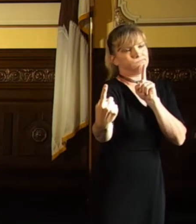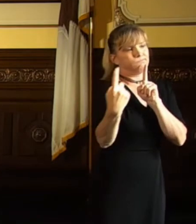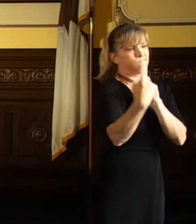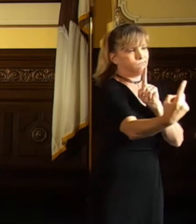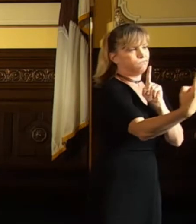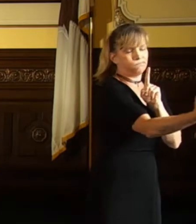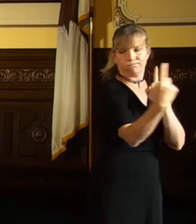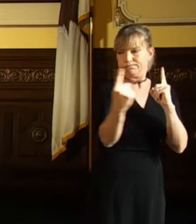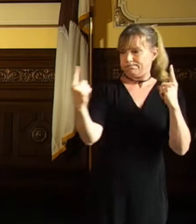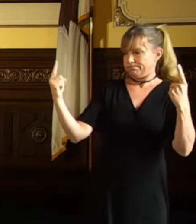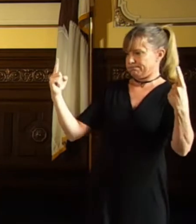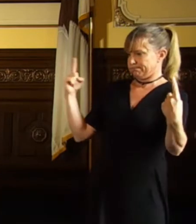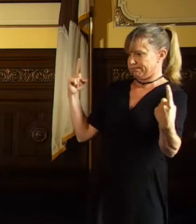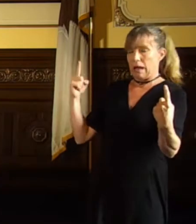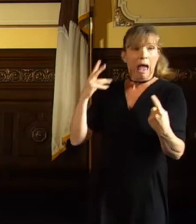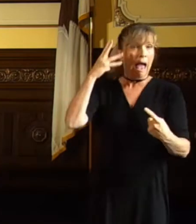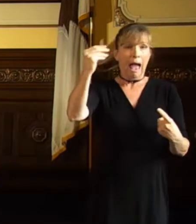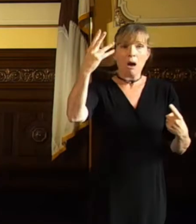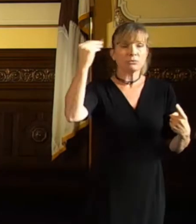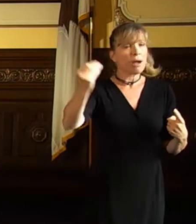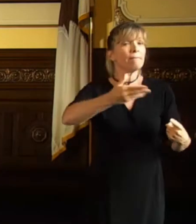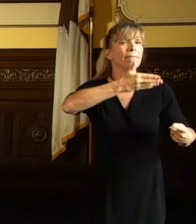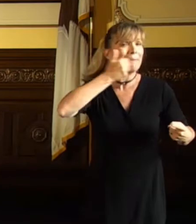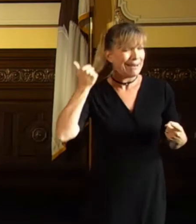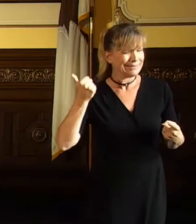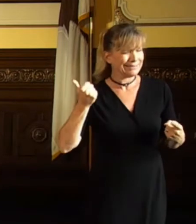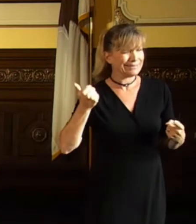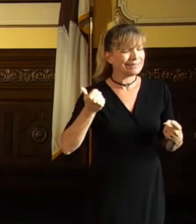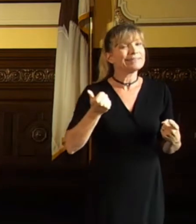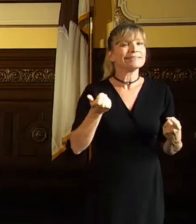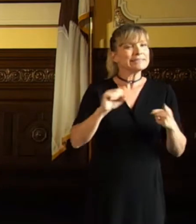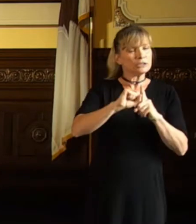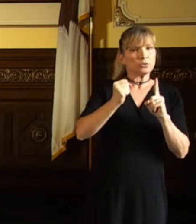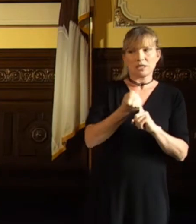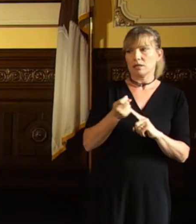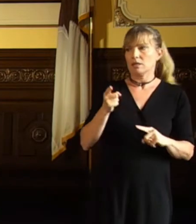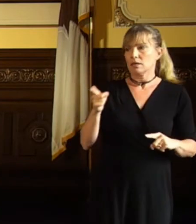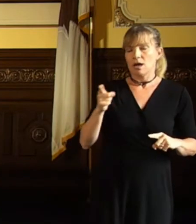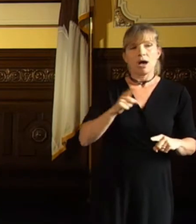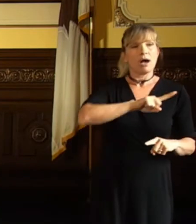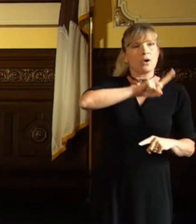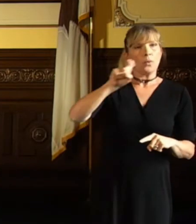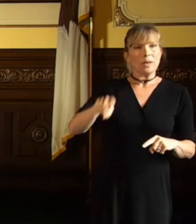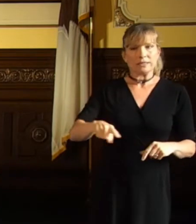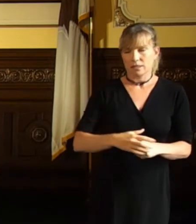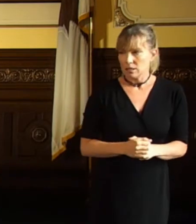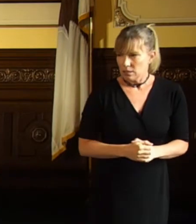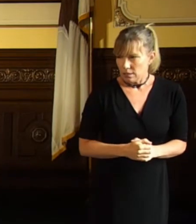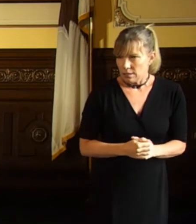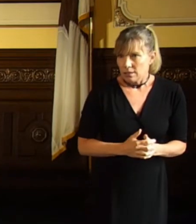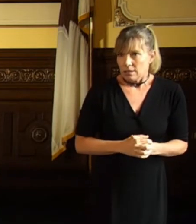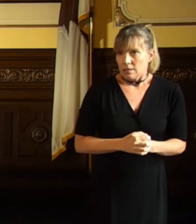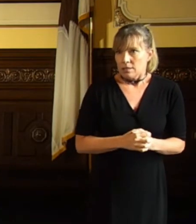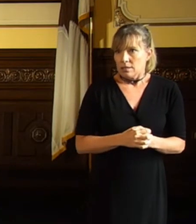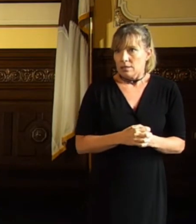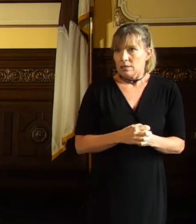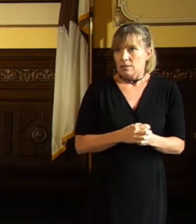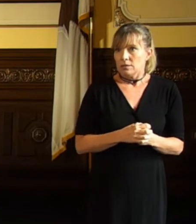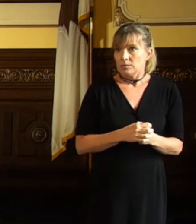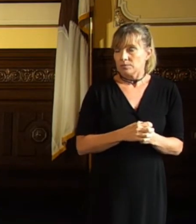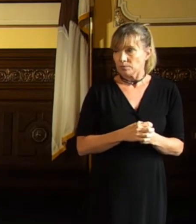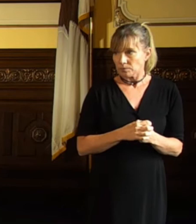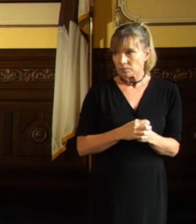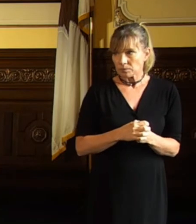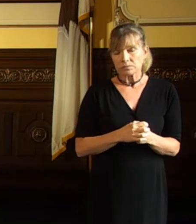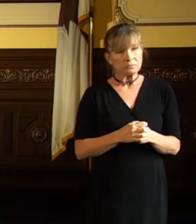another, and outside is always the best circumstance. Cisco Cotto from WBBM News Radio follows up with that, saying